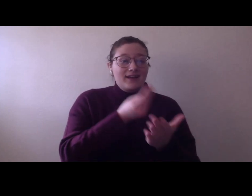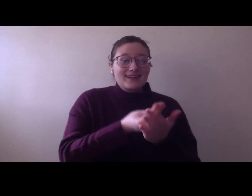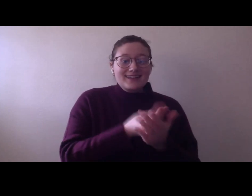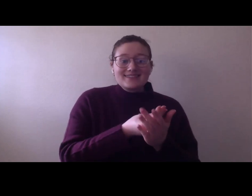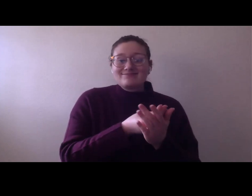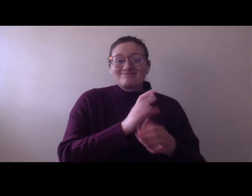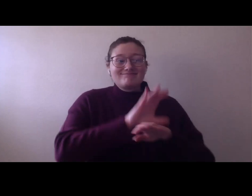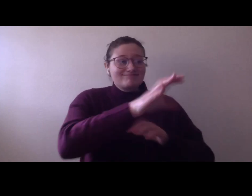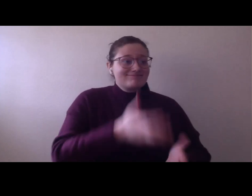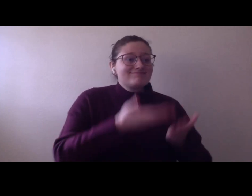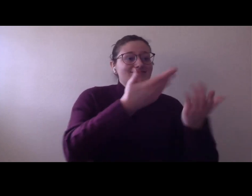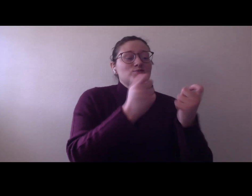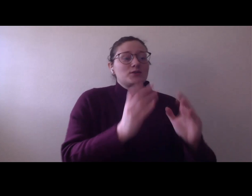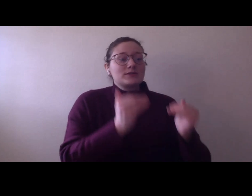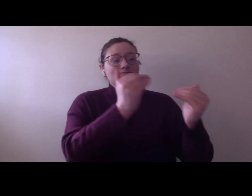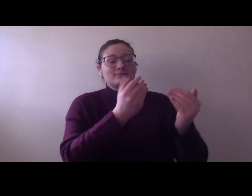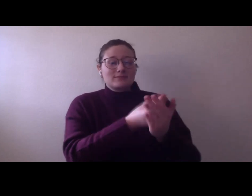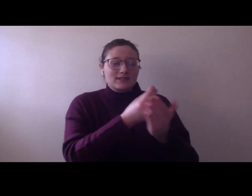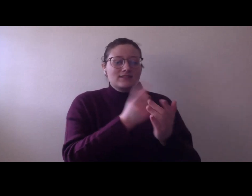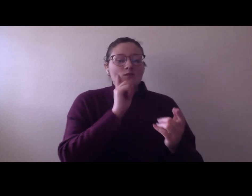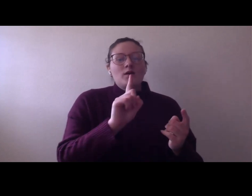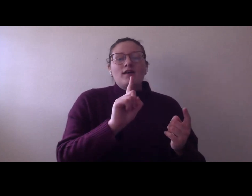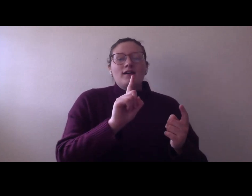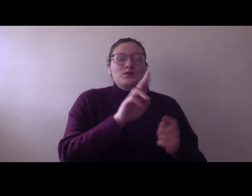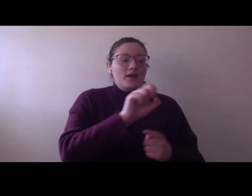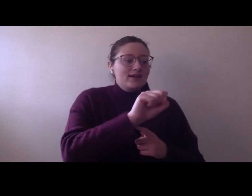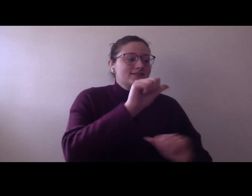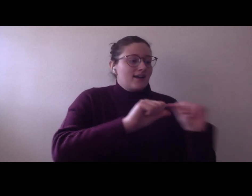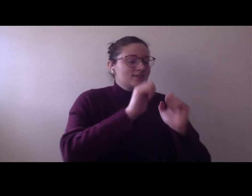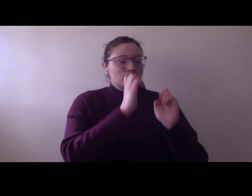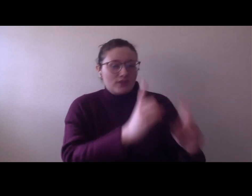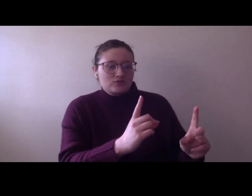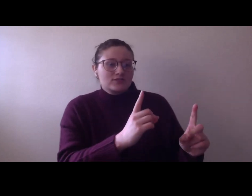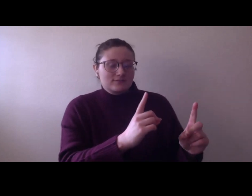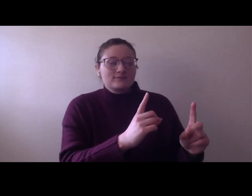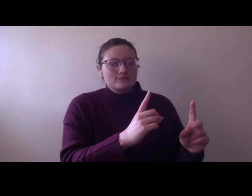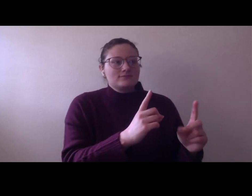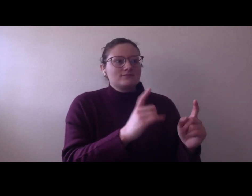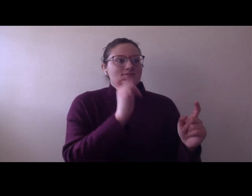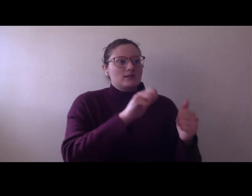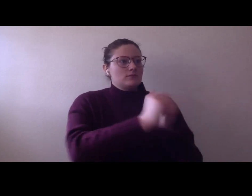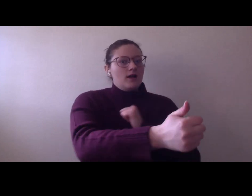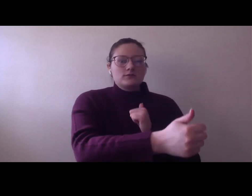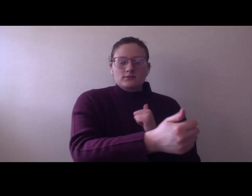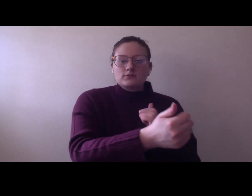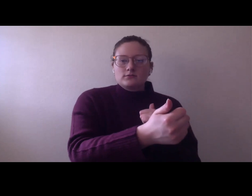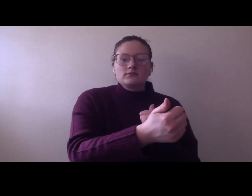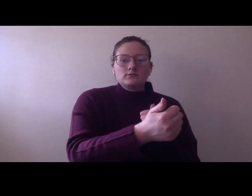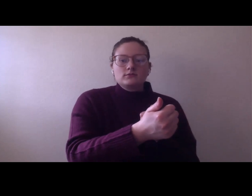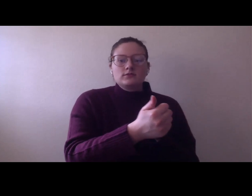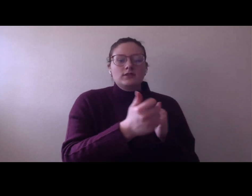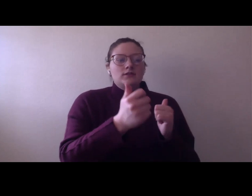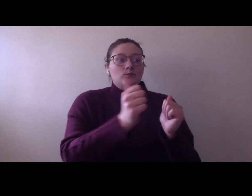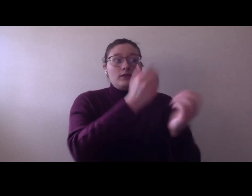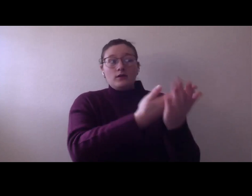measures to increase fundings in US science and education have been passed with the justification that